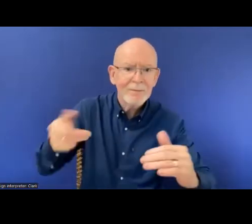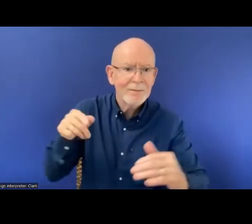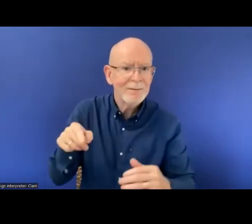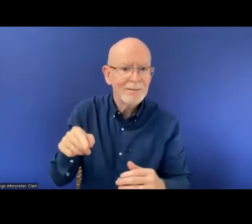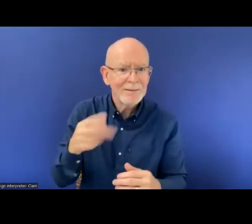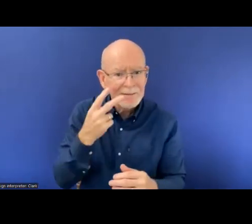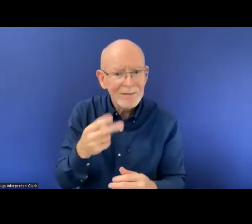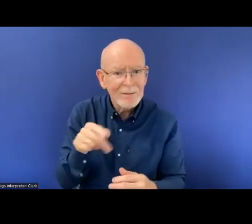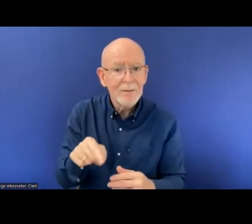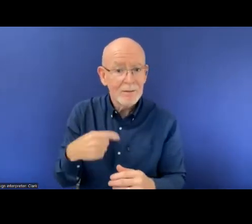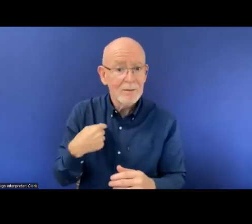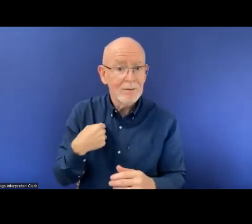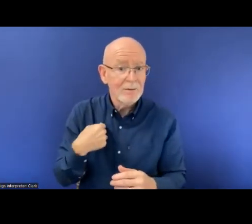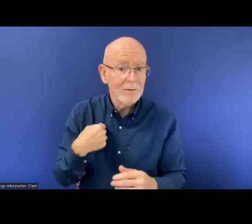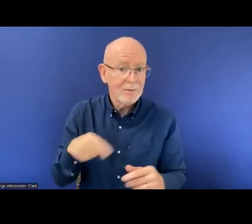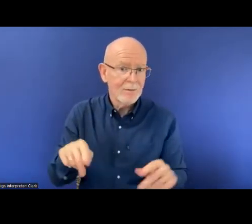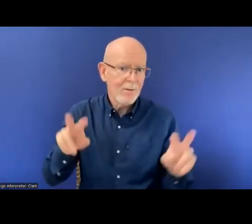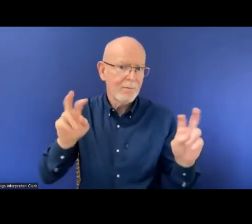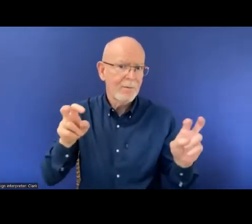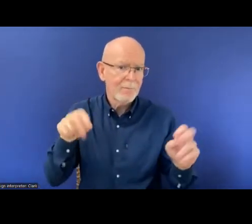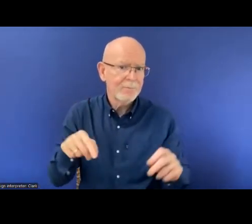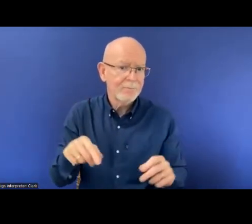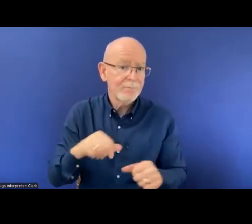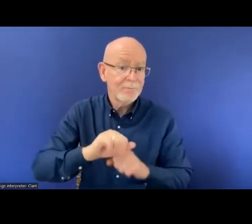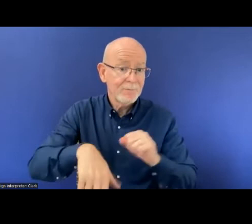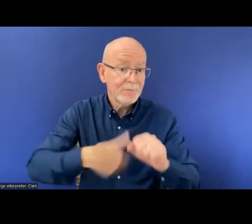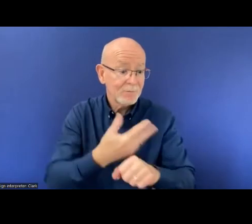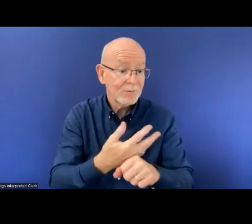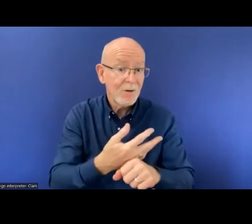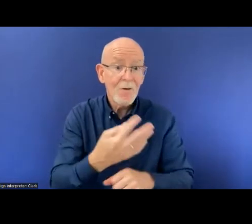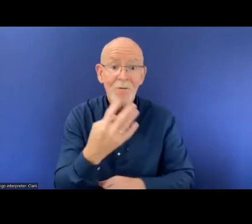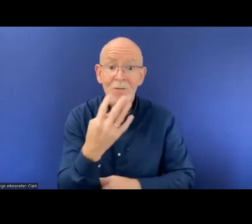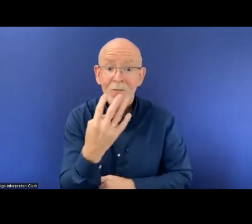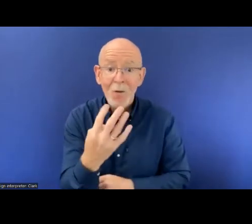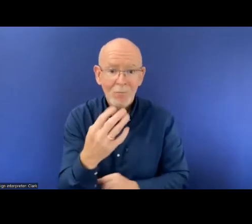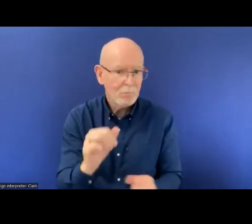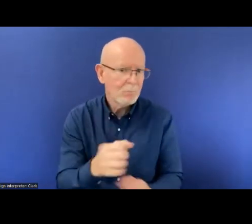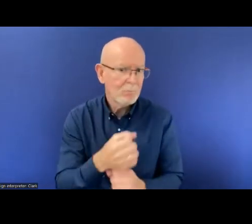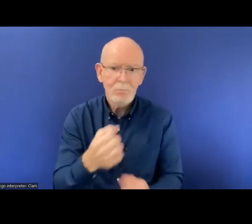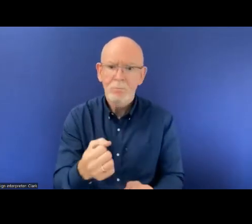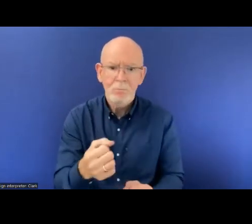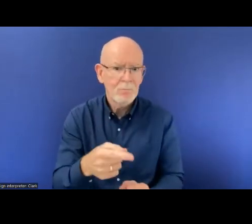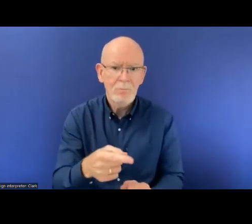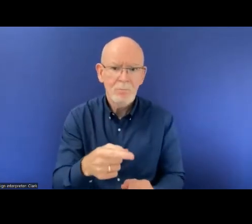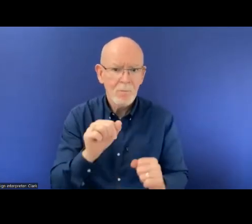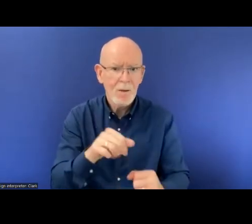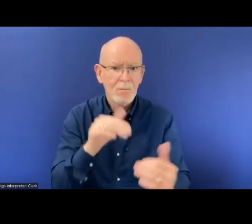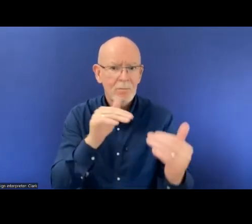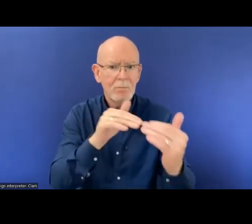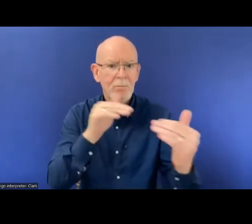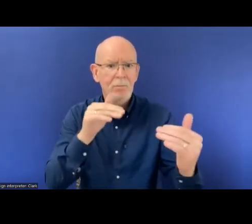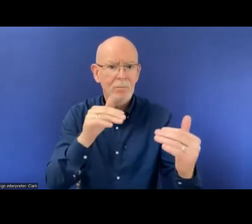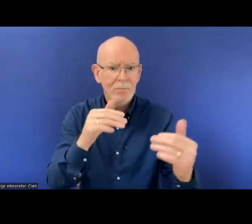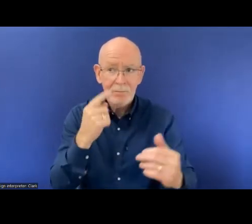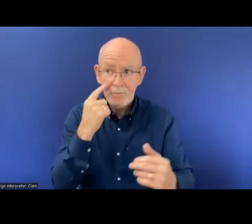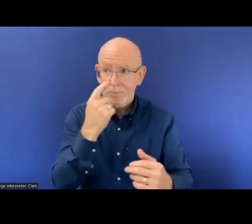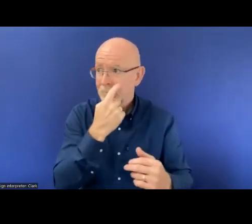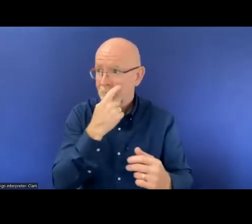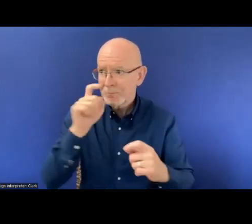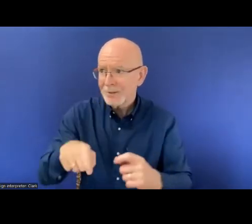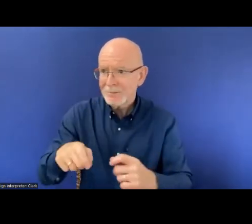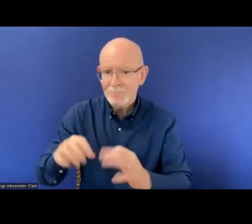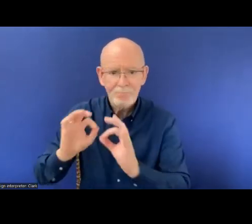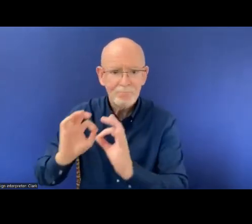implementing national eye health policies. And indeed, in obtaining greater